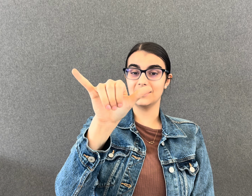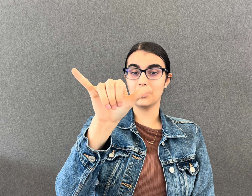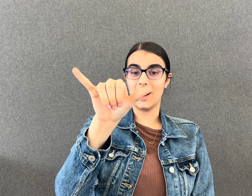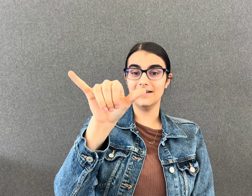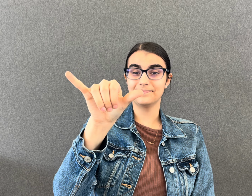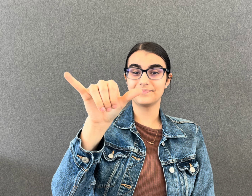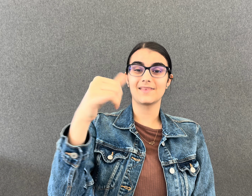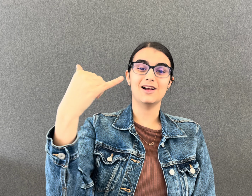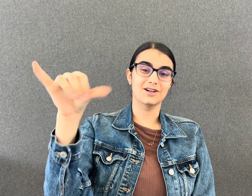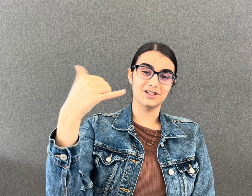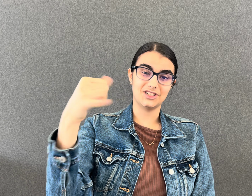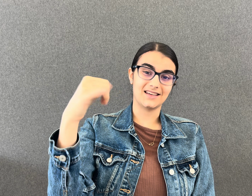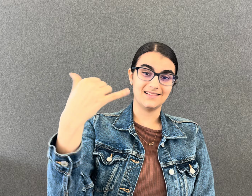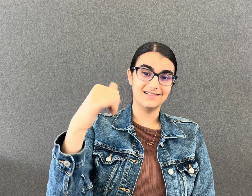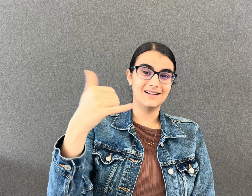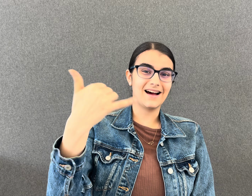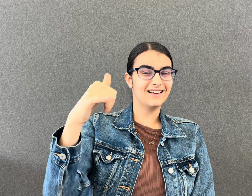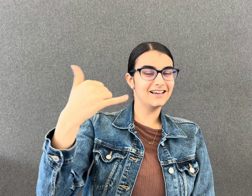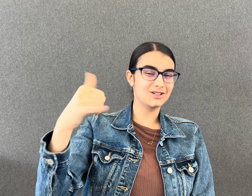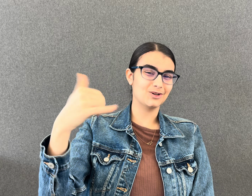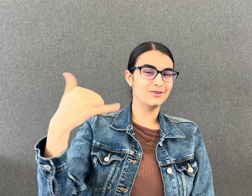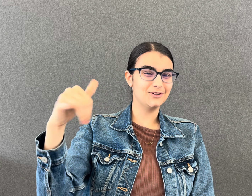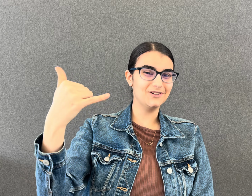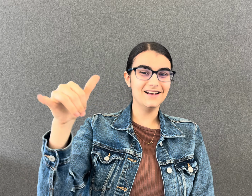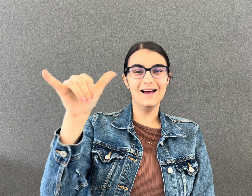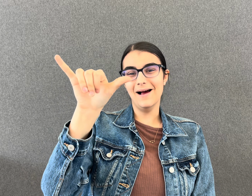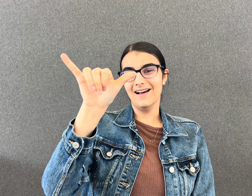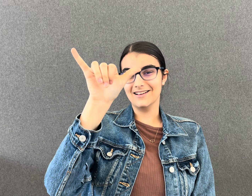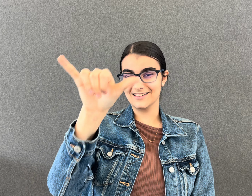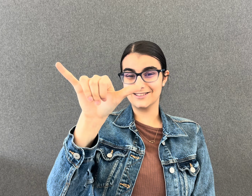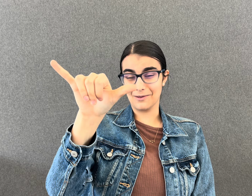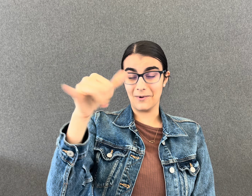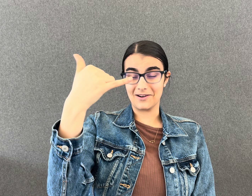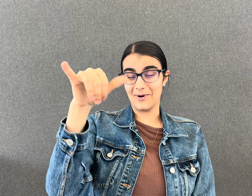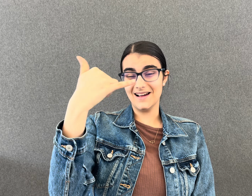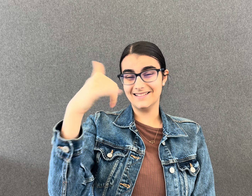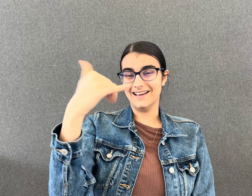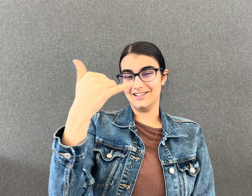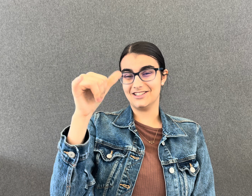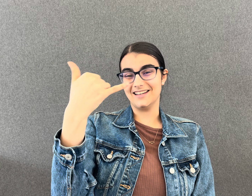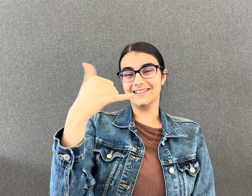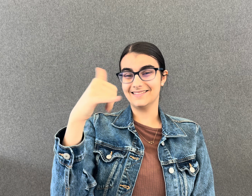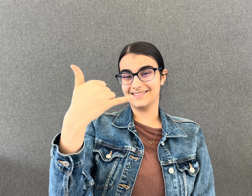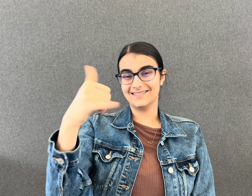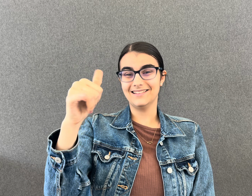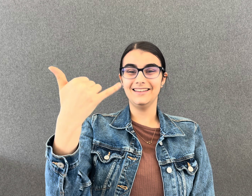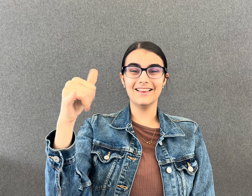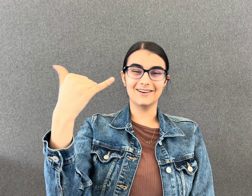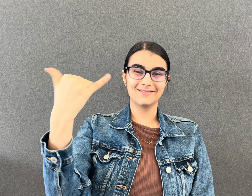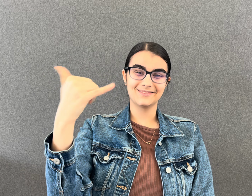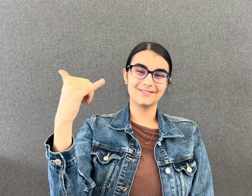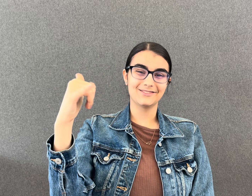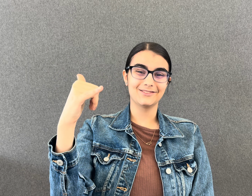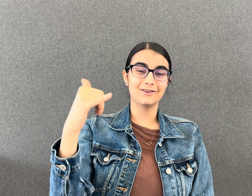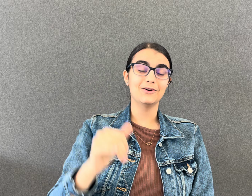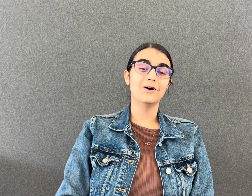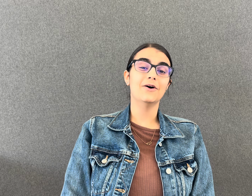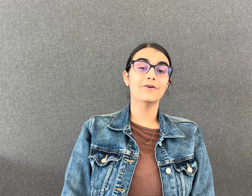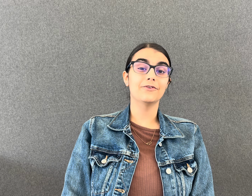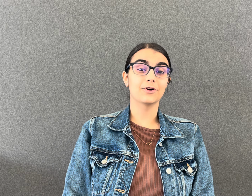Y and you're gonna shake it. Kind of like a surfer dude, the letter Y, and you shake it. Yellow. For